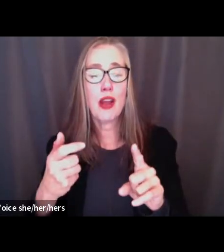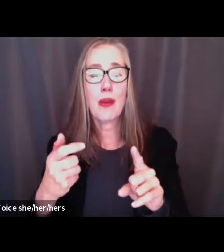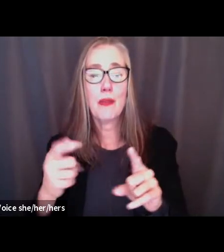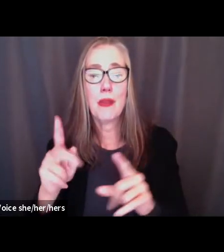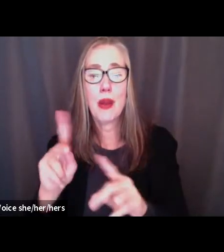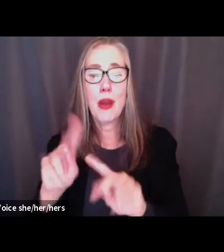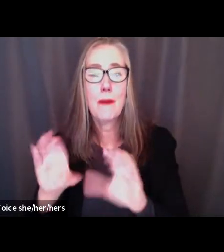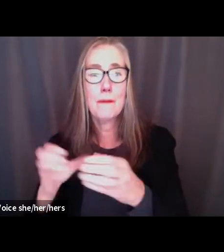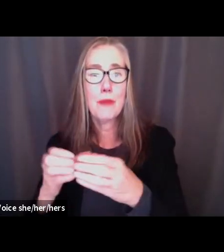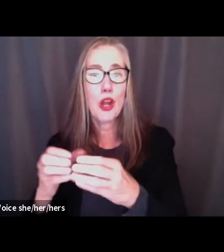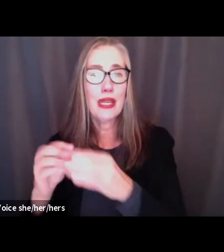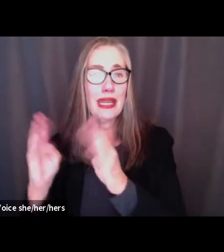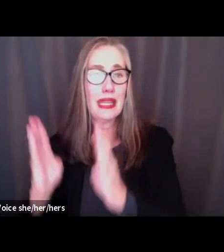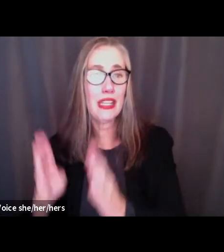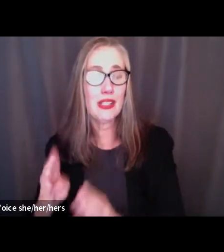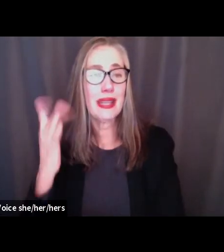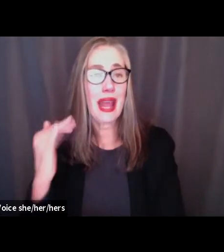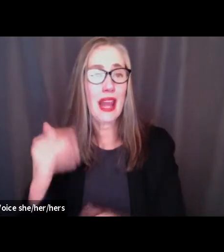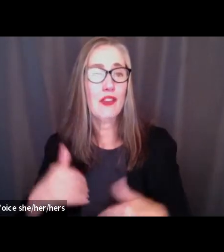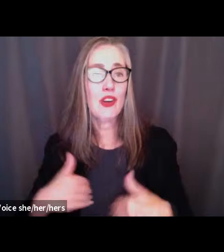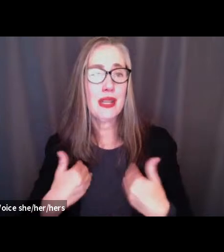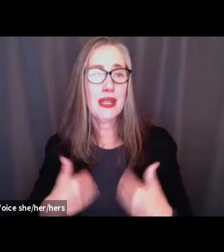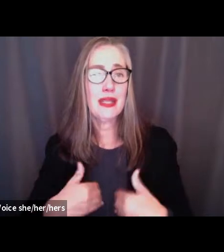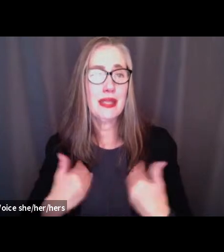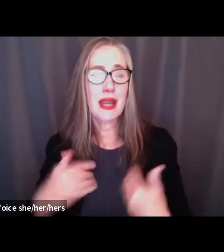Democrats president, Diane Lee.